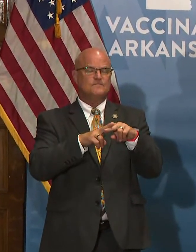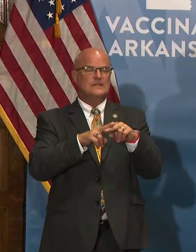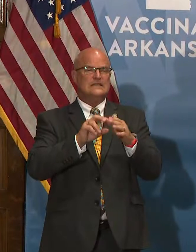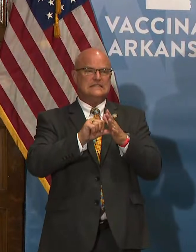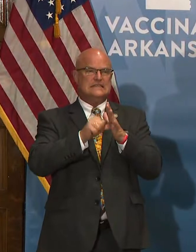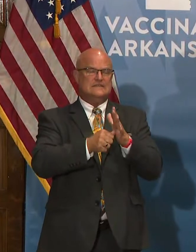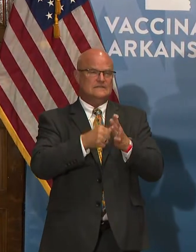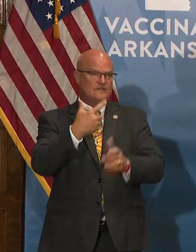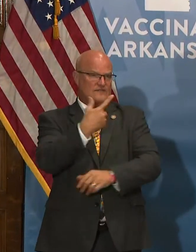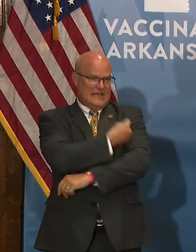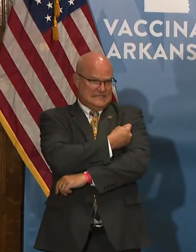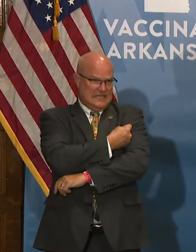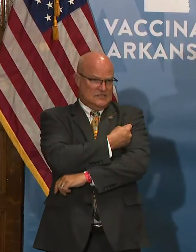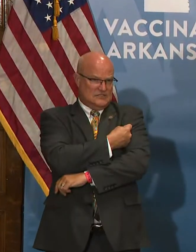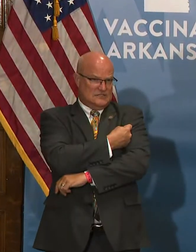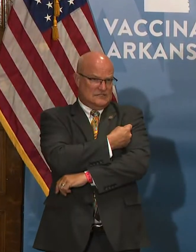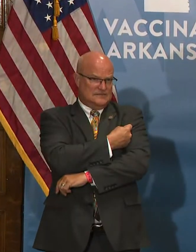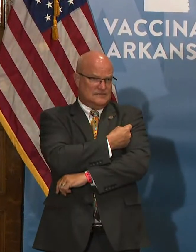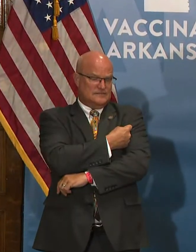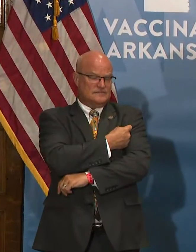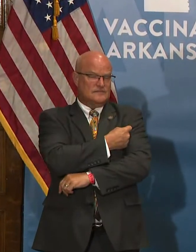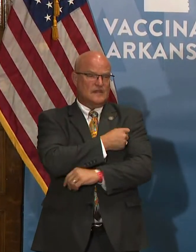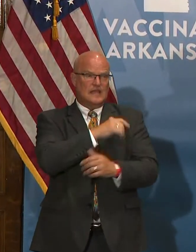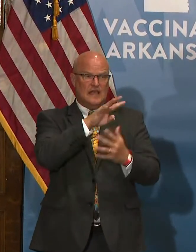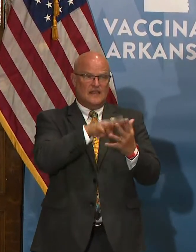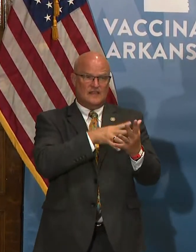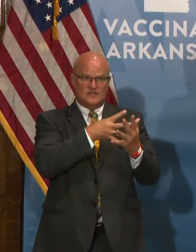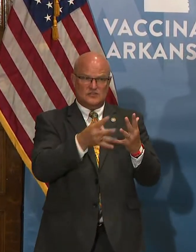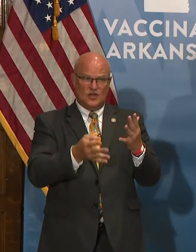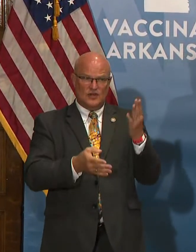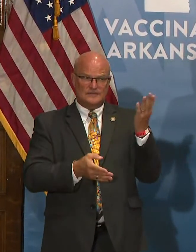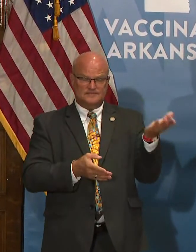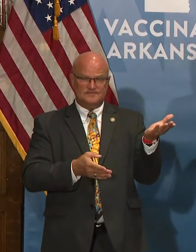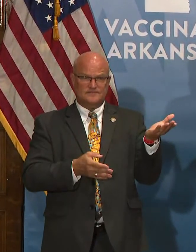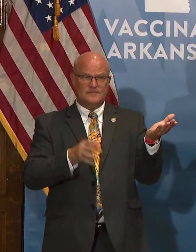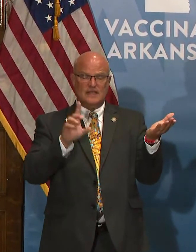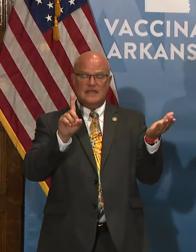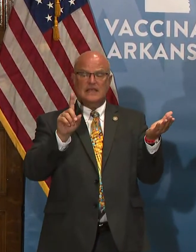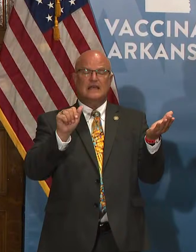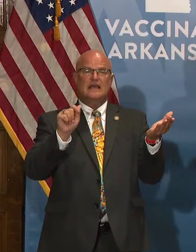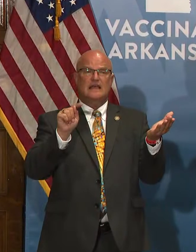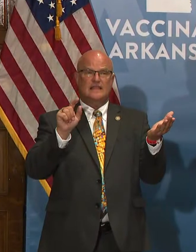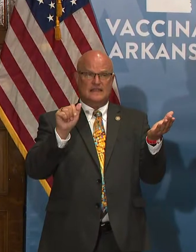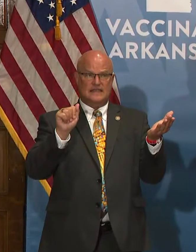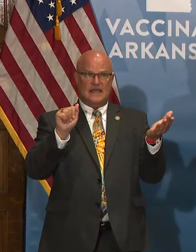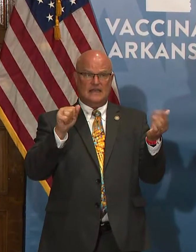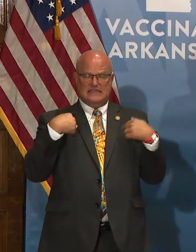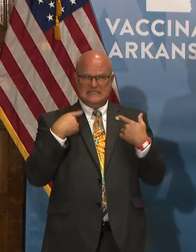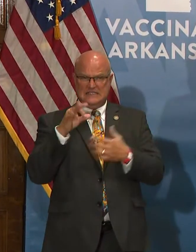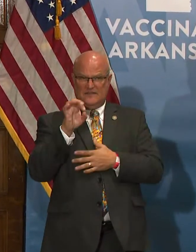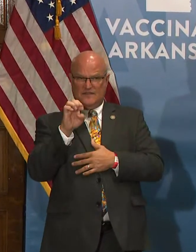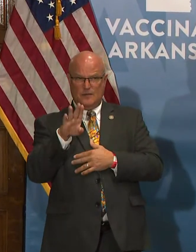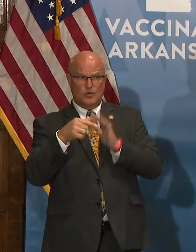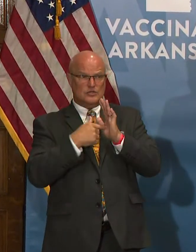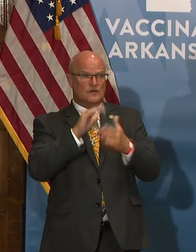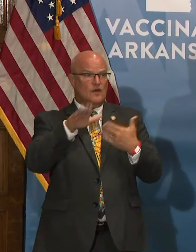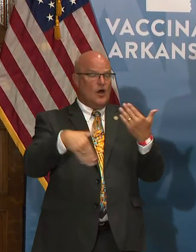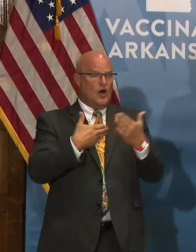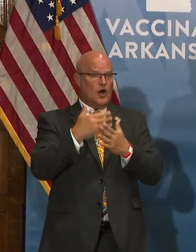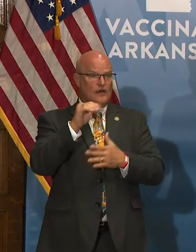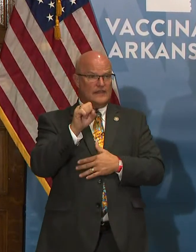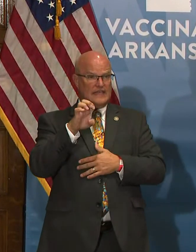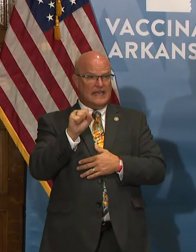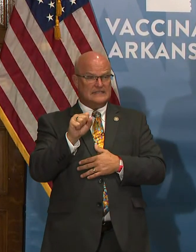emphasis on vaccinations. If you look at the chart, the data since February shows that of all the